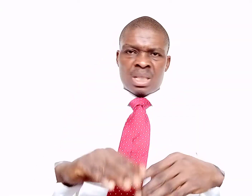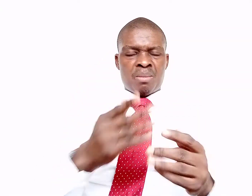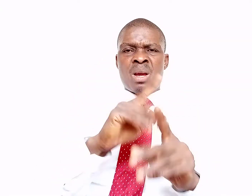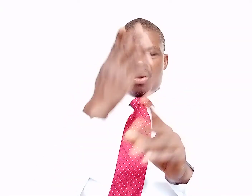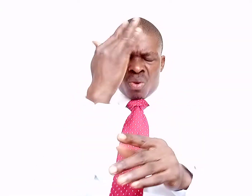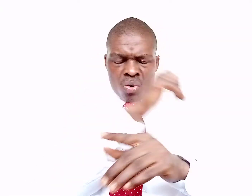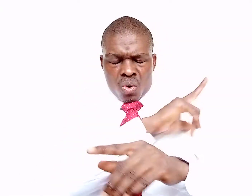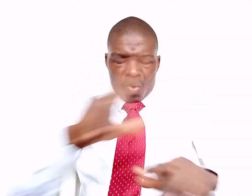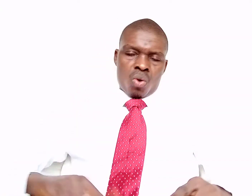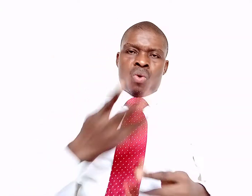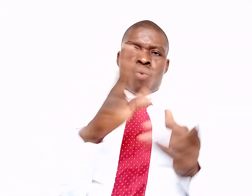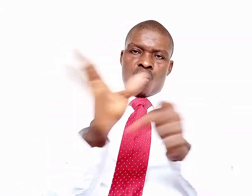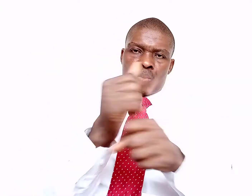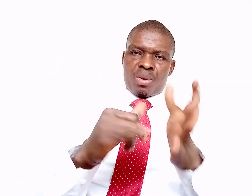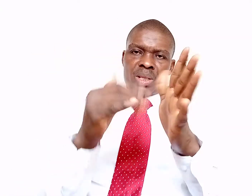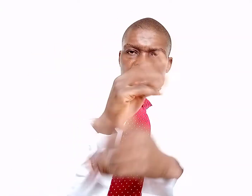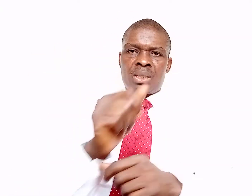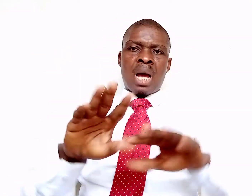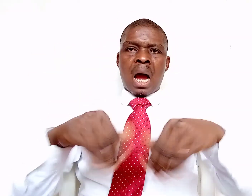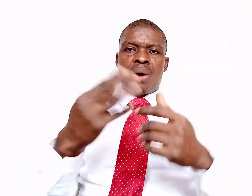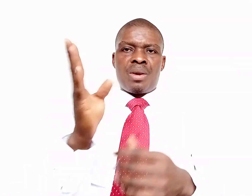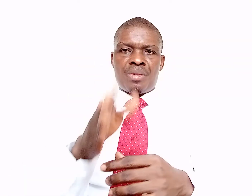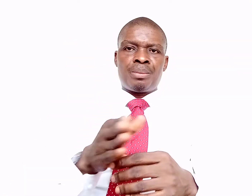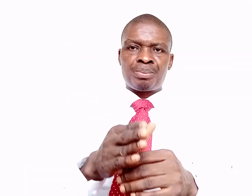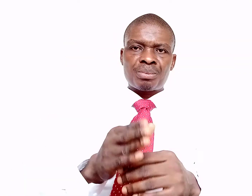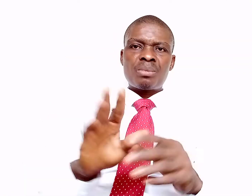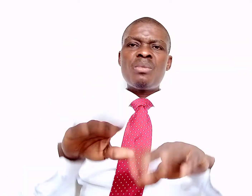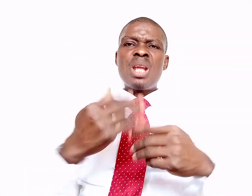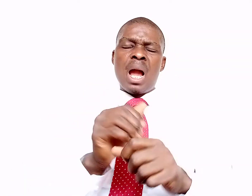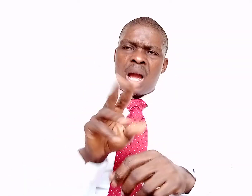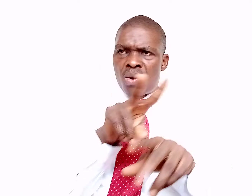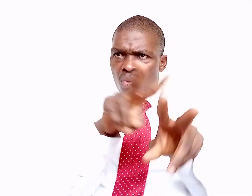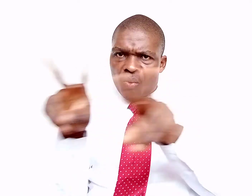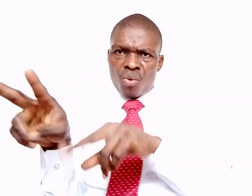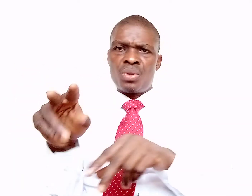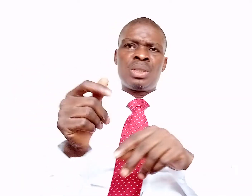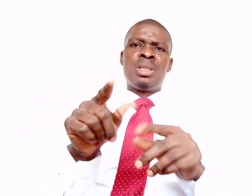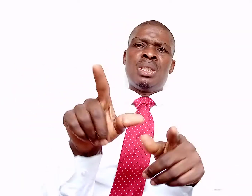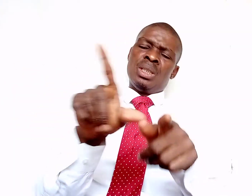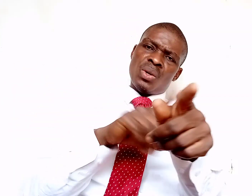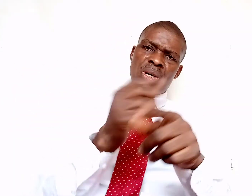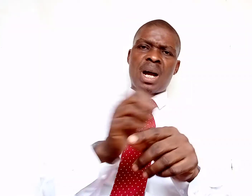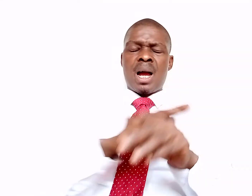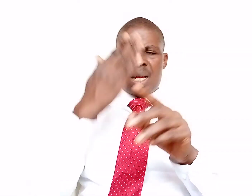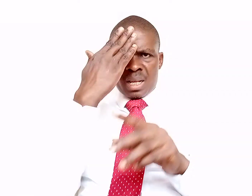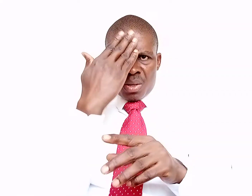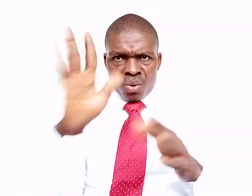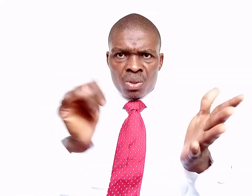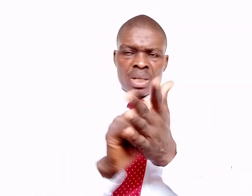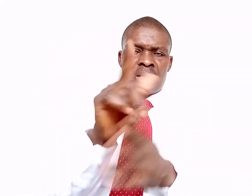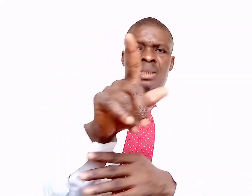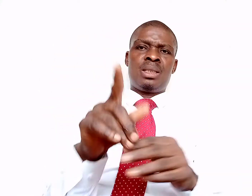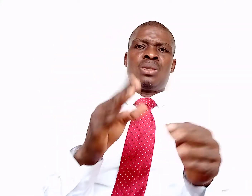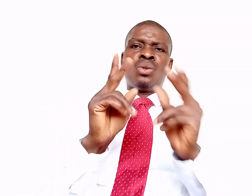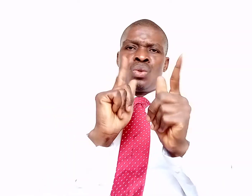these motors be. However, I watched a bit longer and realized the company's spokesmodels